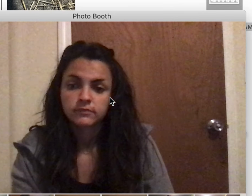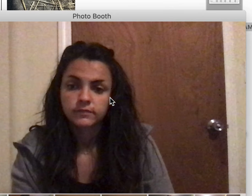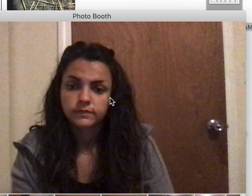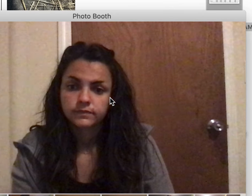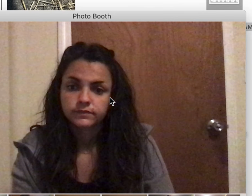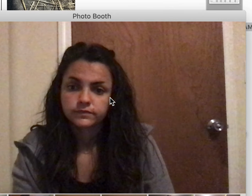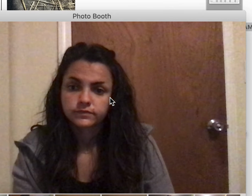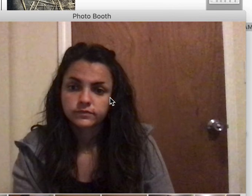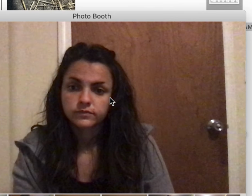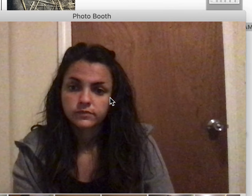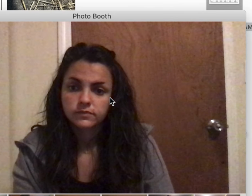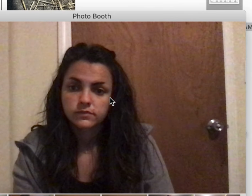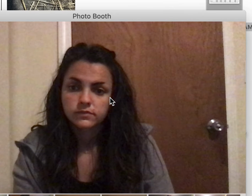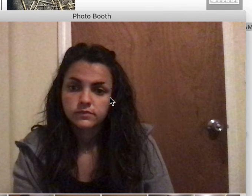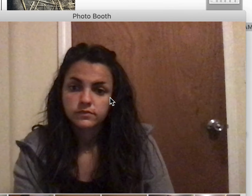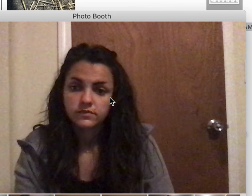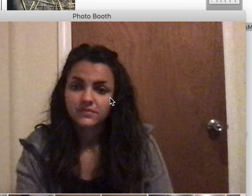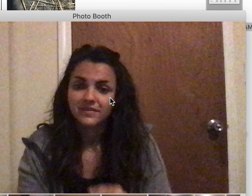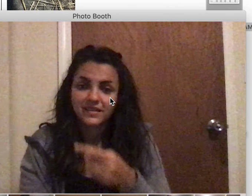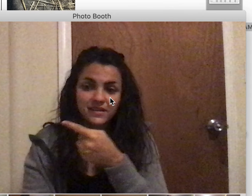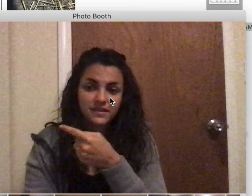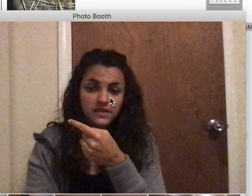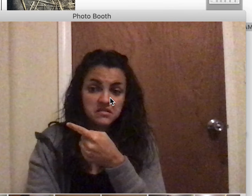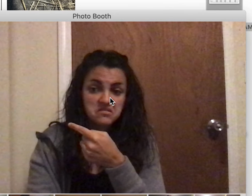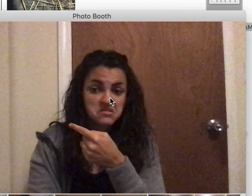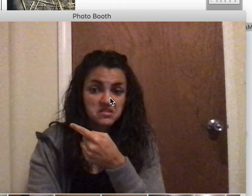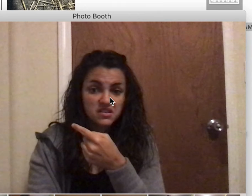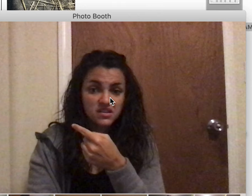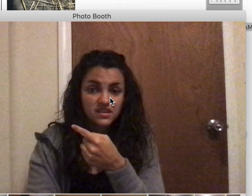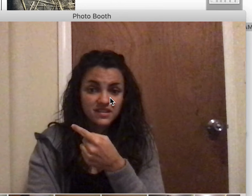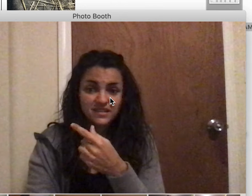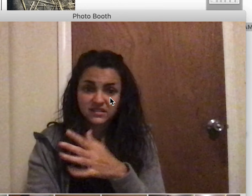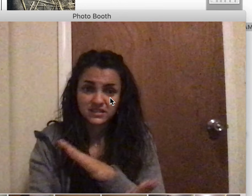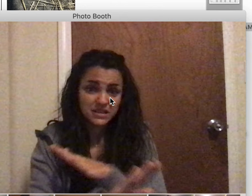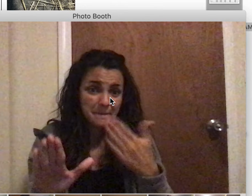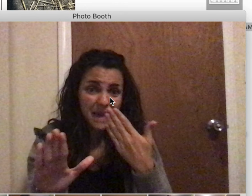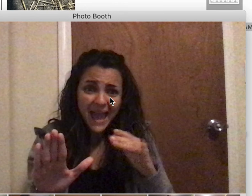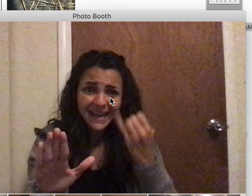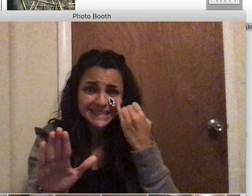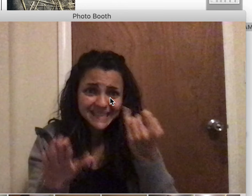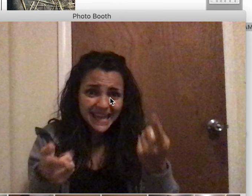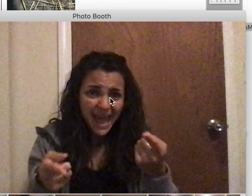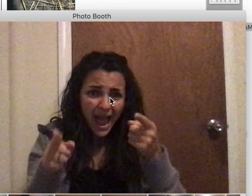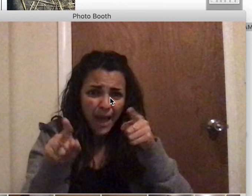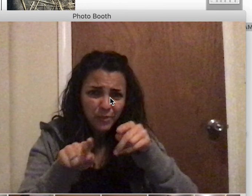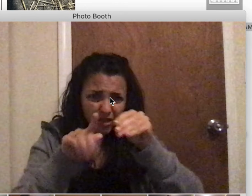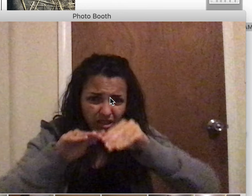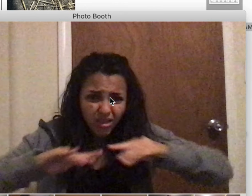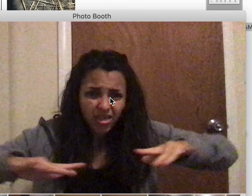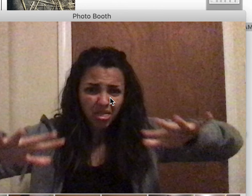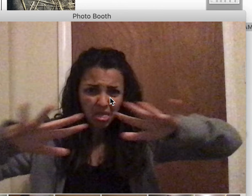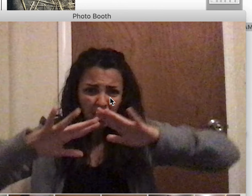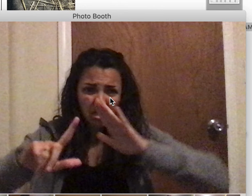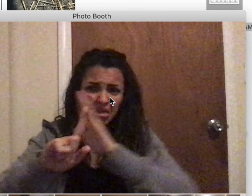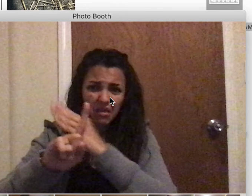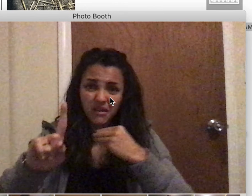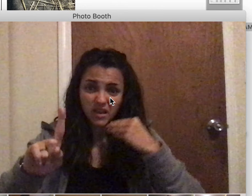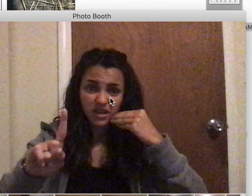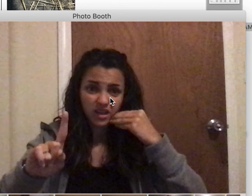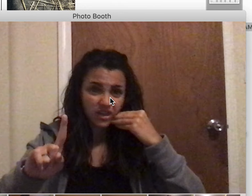impact go. And that's not happening inside somebody's plant in his industrial zone. It could be happening in my